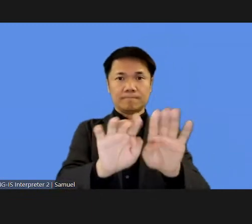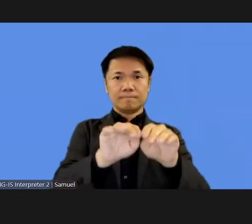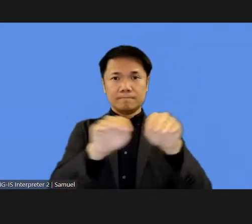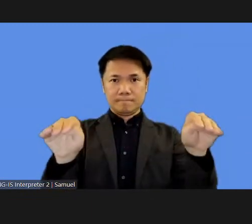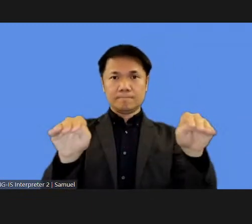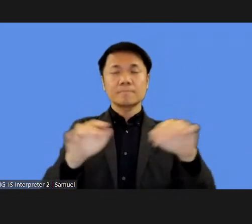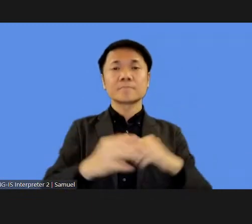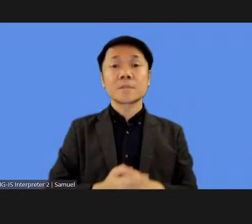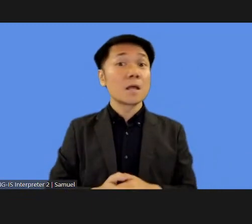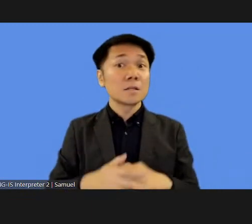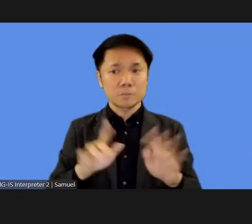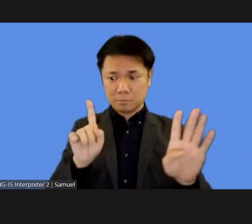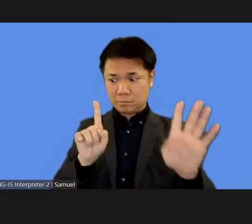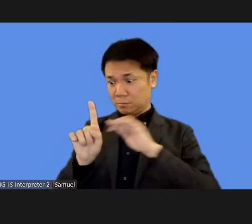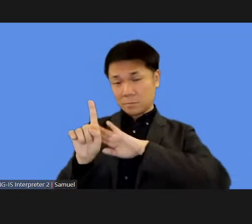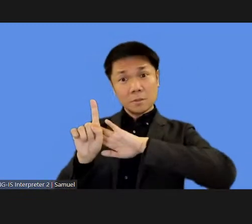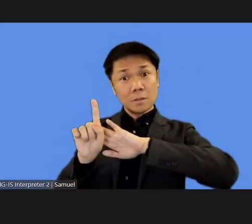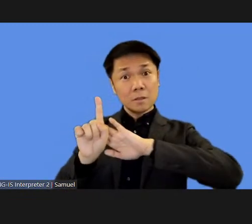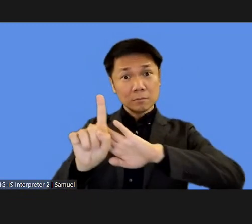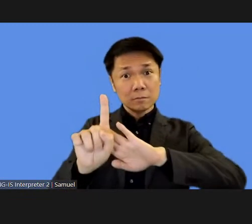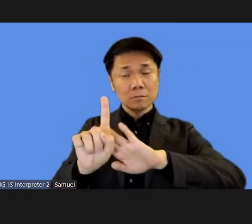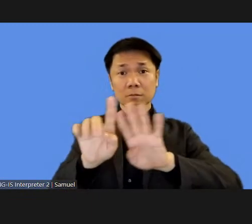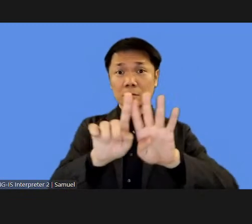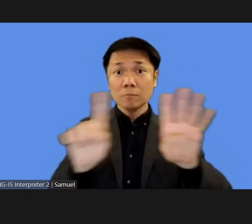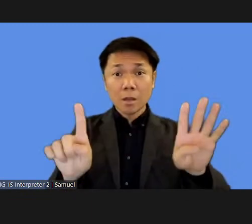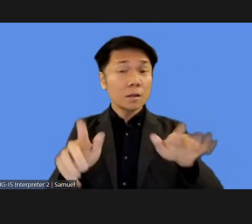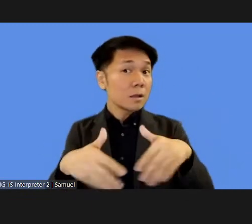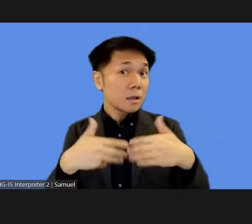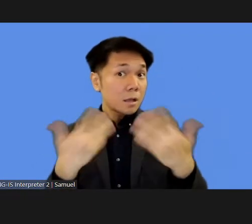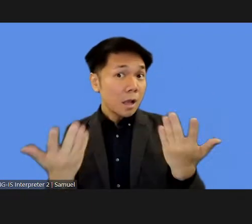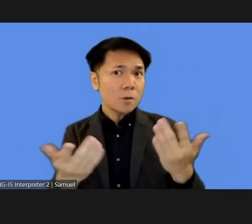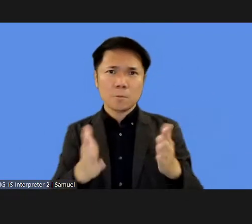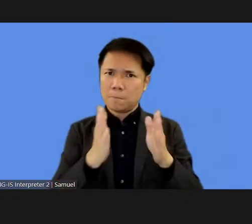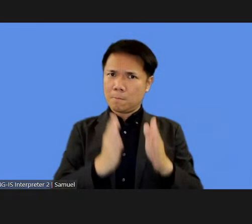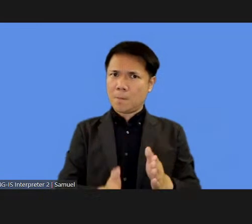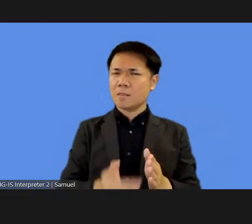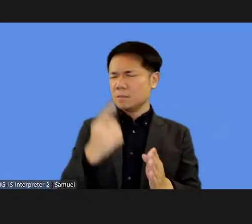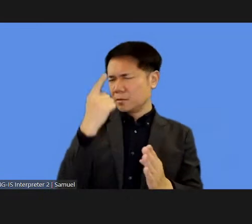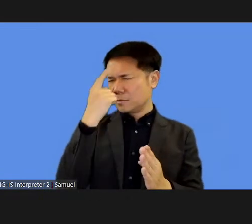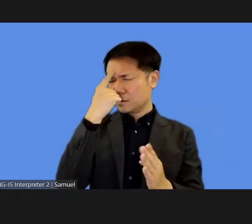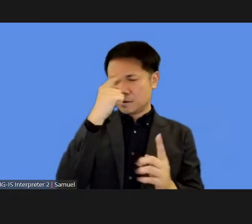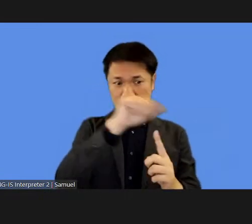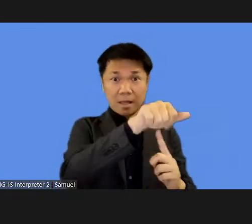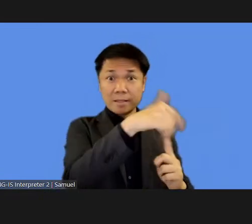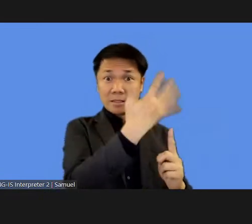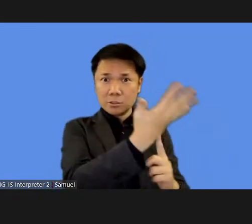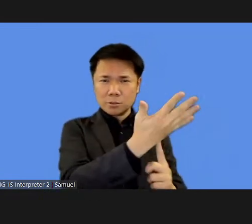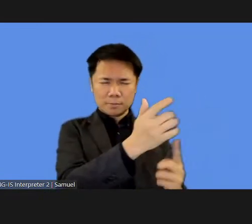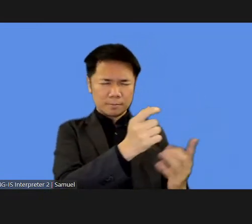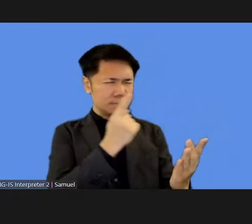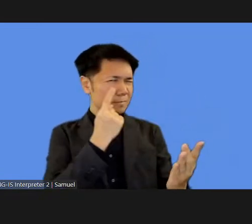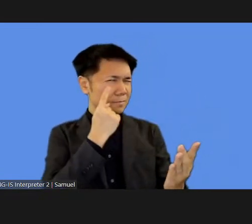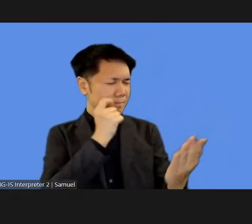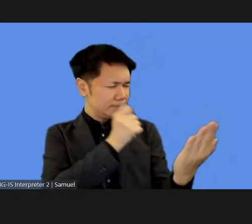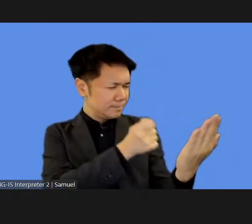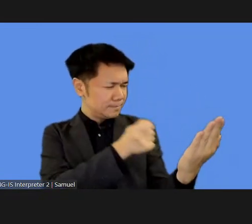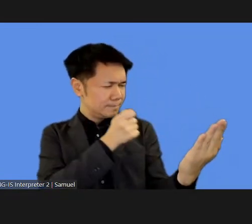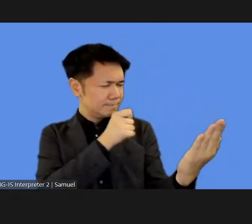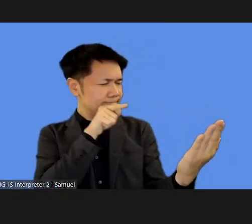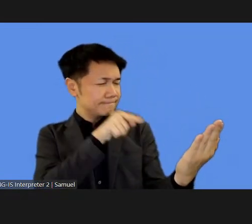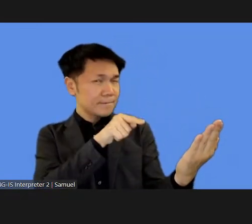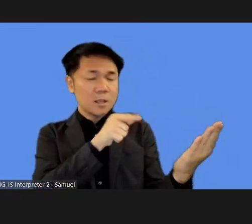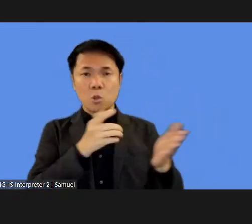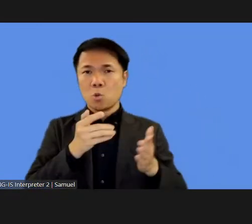human rights-based approach lens to identify those ones. And then I can't be